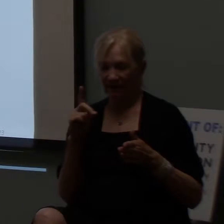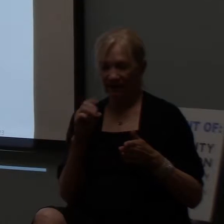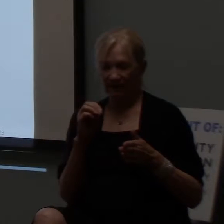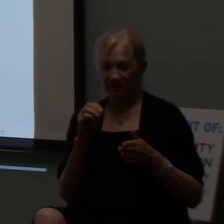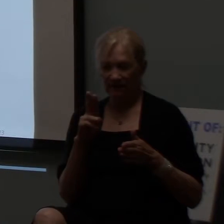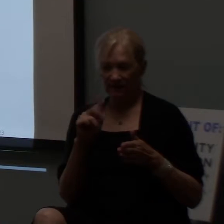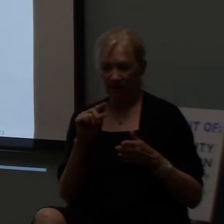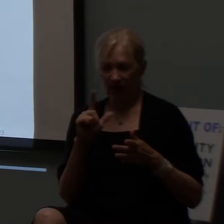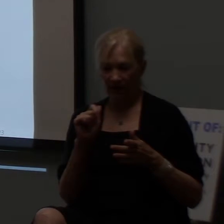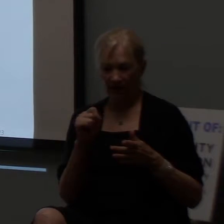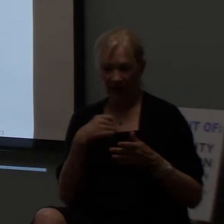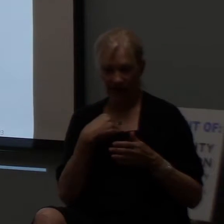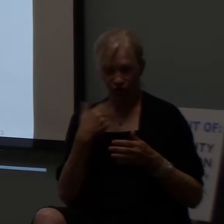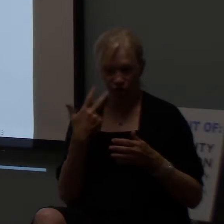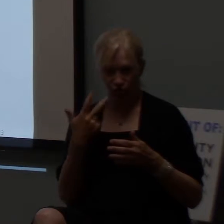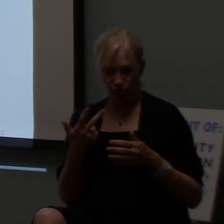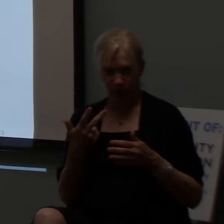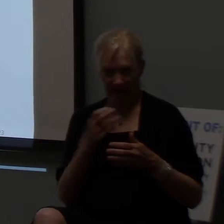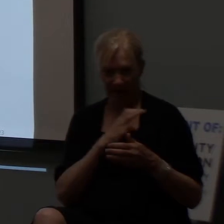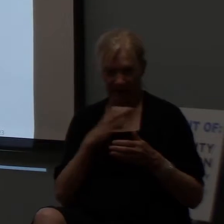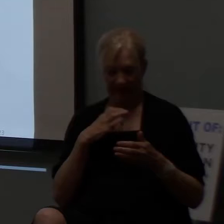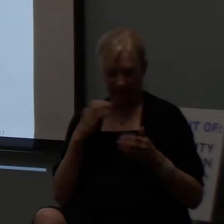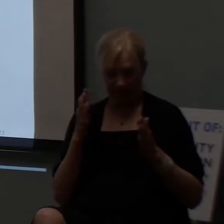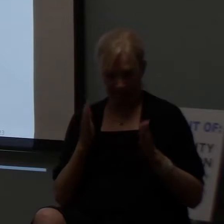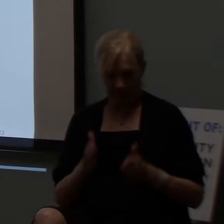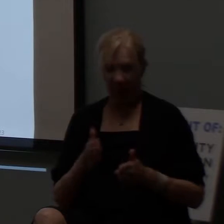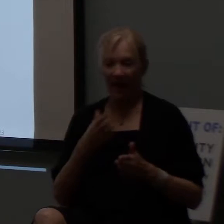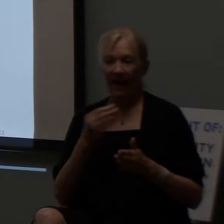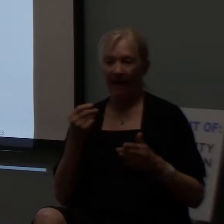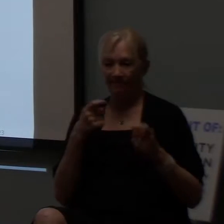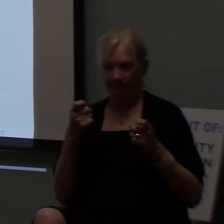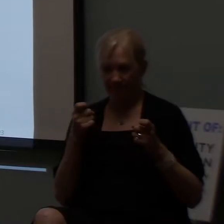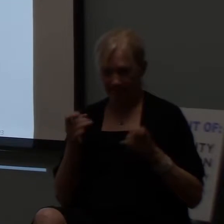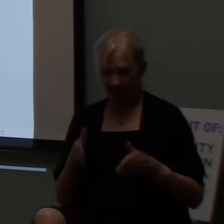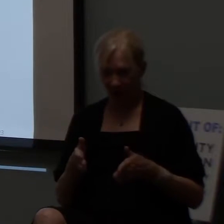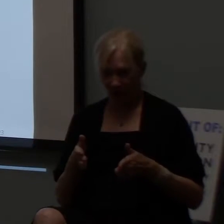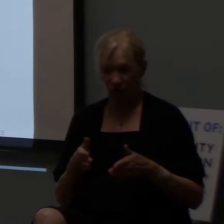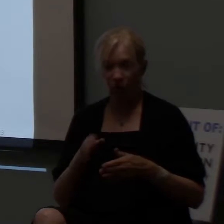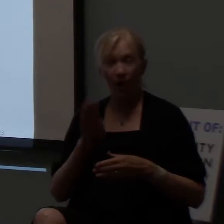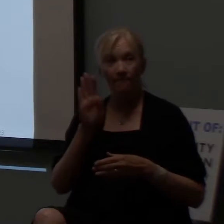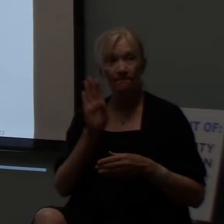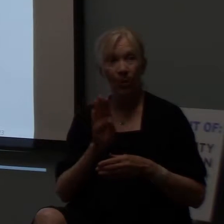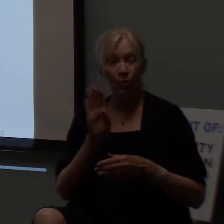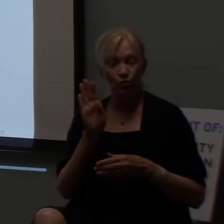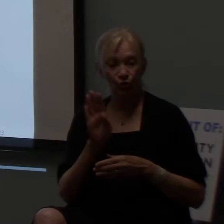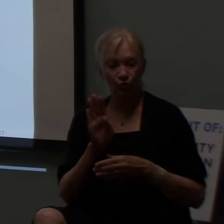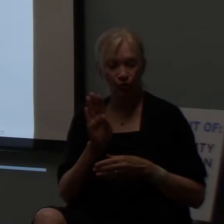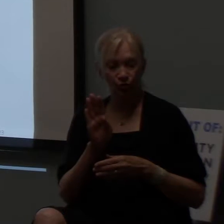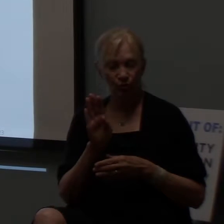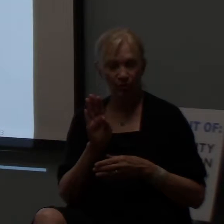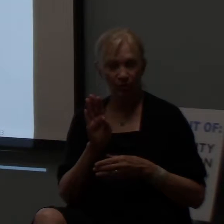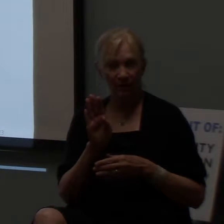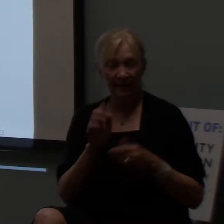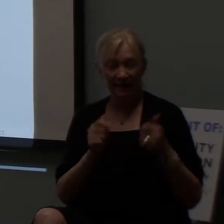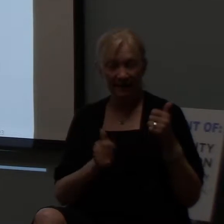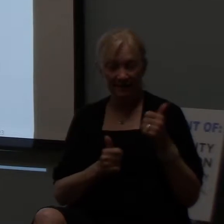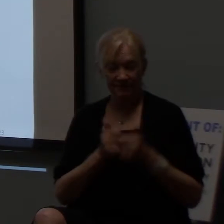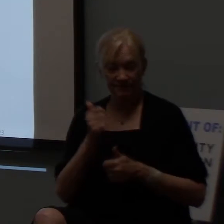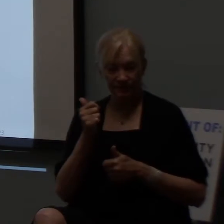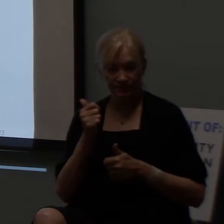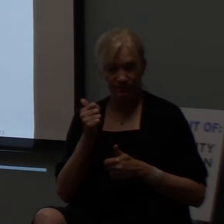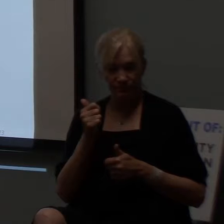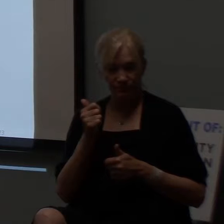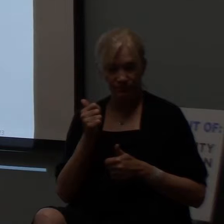County has 3 commissioners, and they have a county manager. Then we get to Boulder. So every